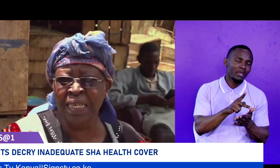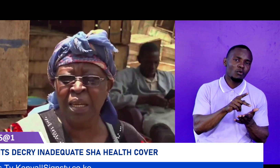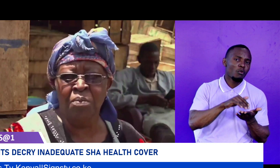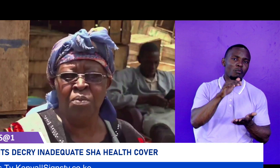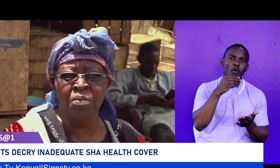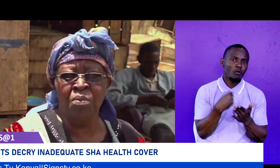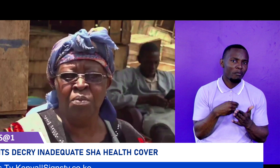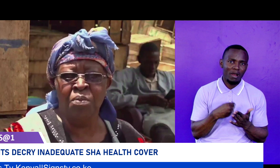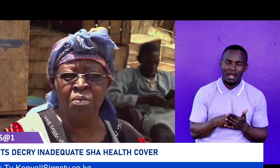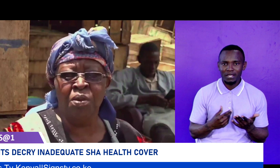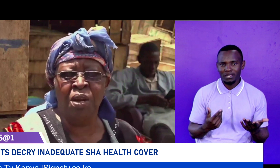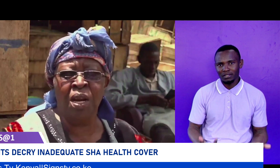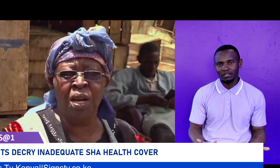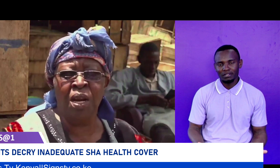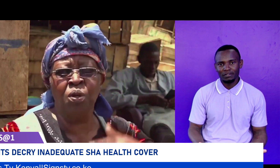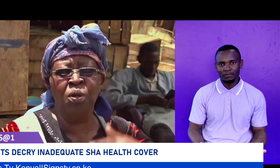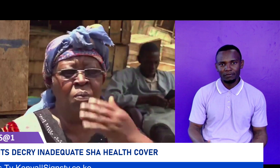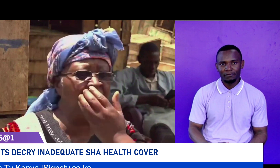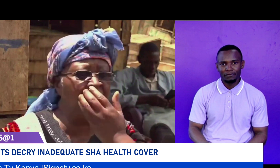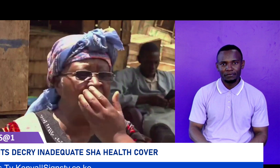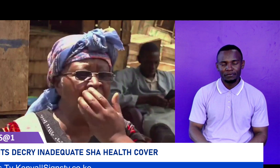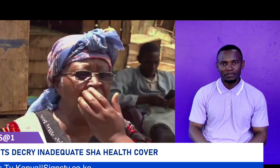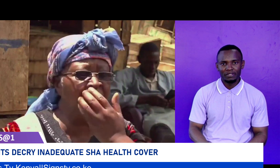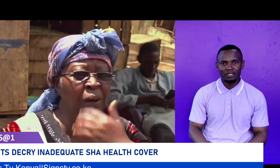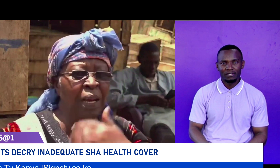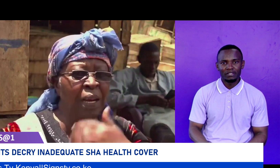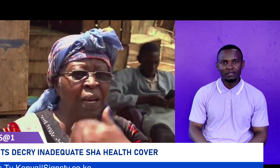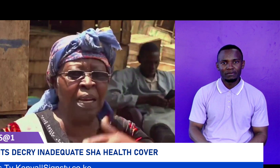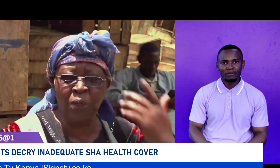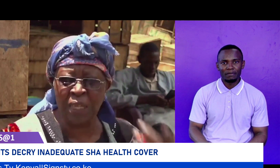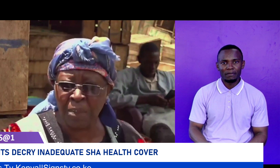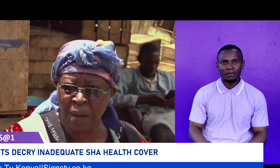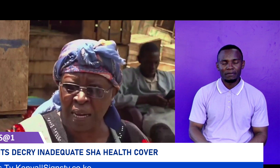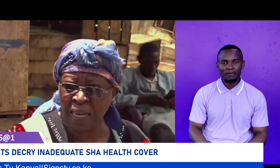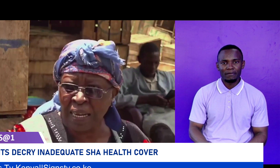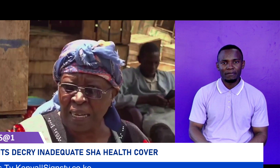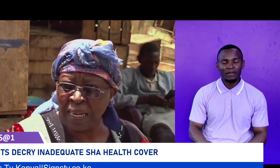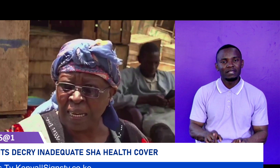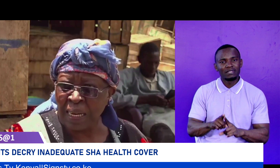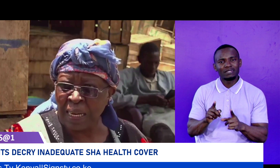4,460, mnarudi mnalipa 7,000.